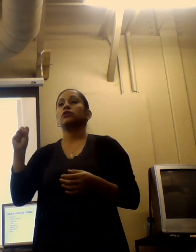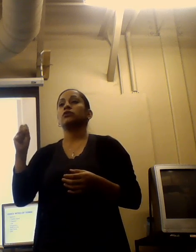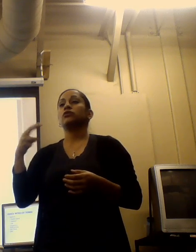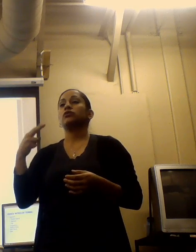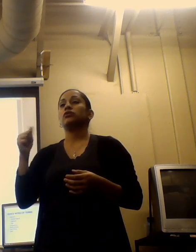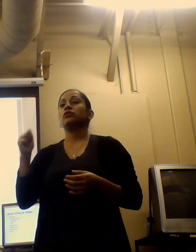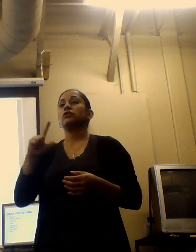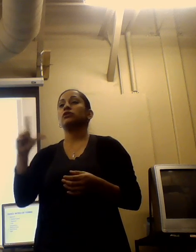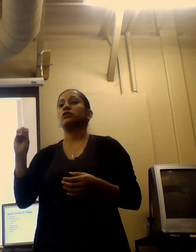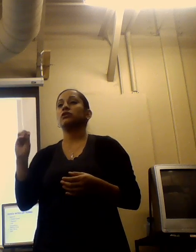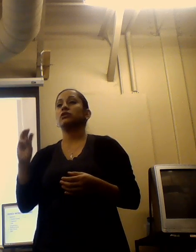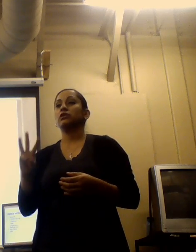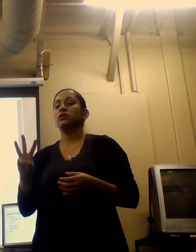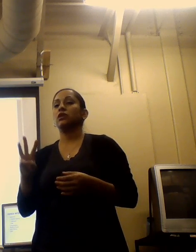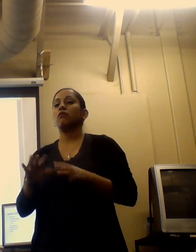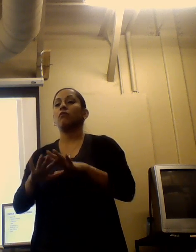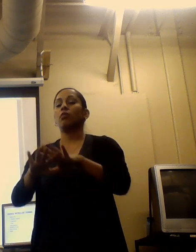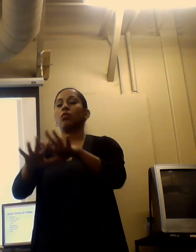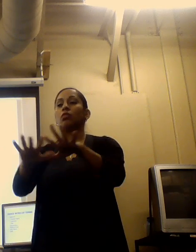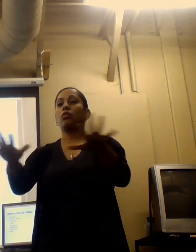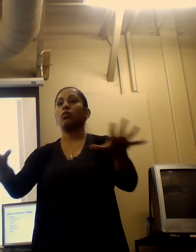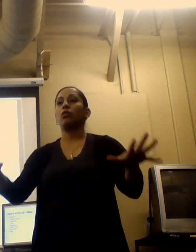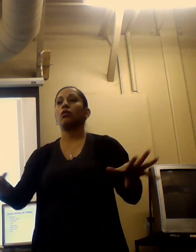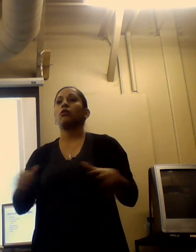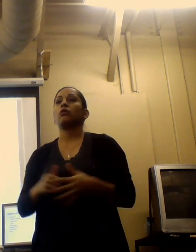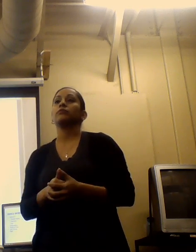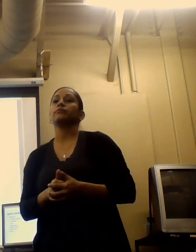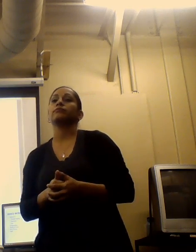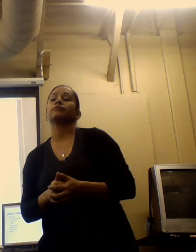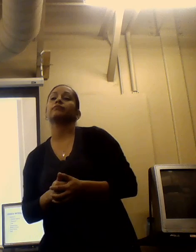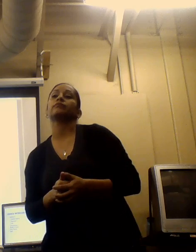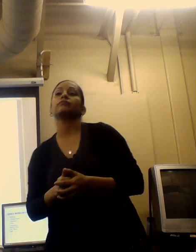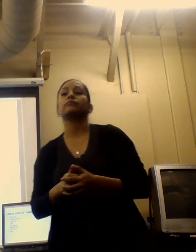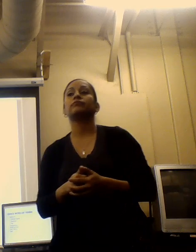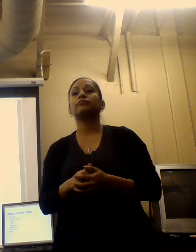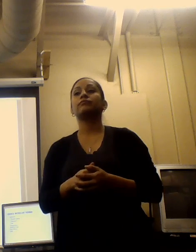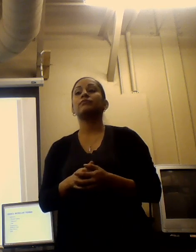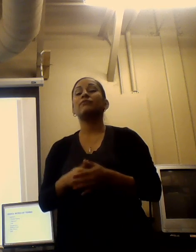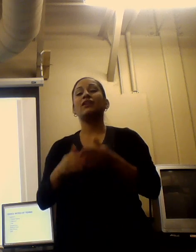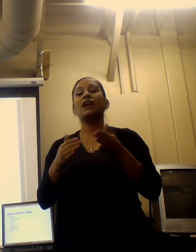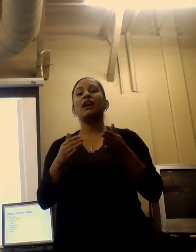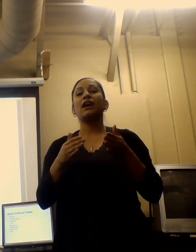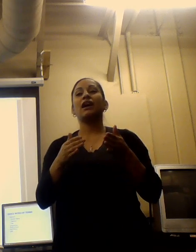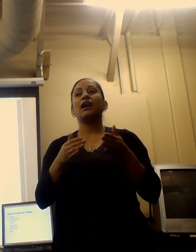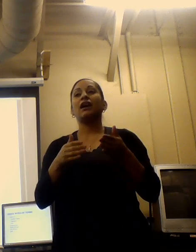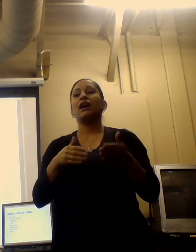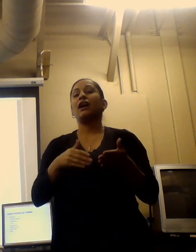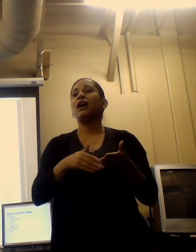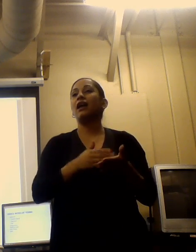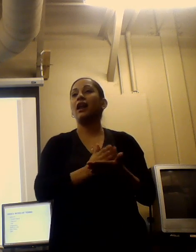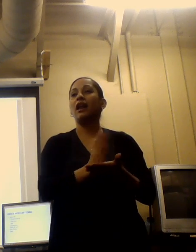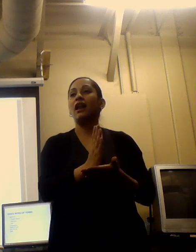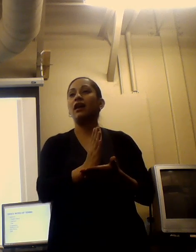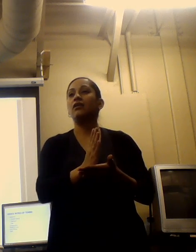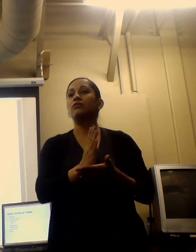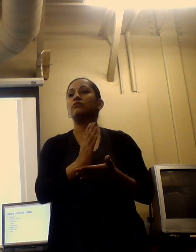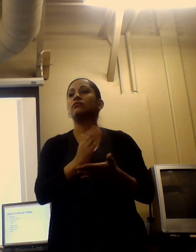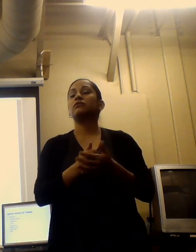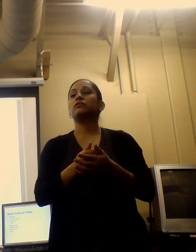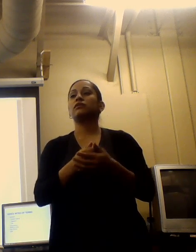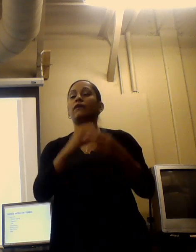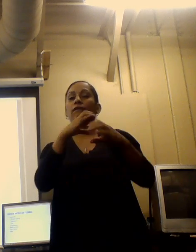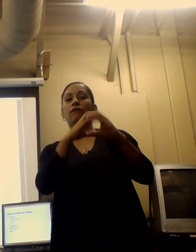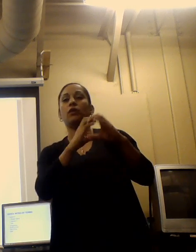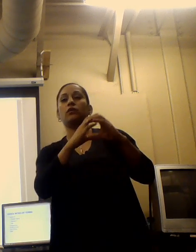super wide open aperture that's allowing this to be in focus, and then you have this beautiful blur at the back. So